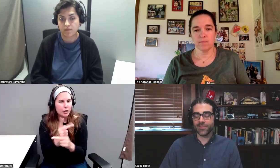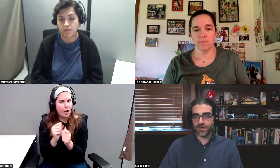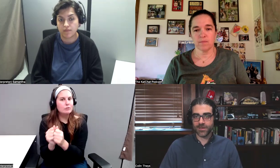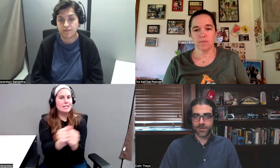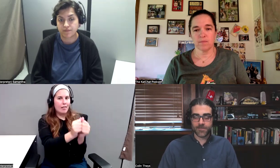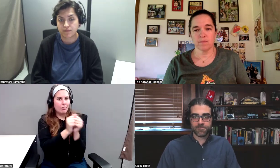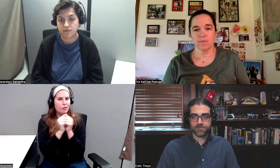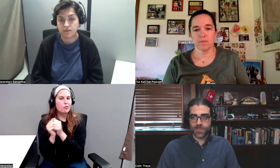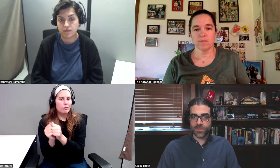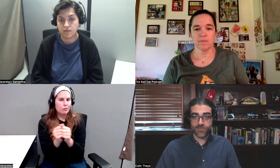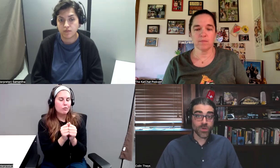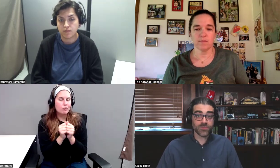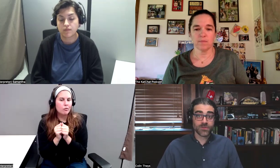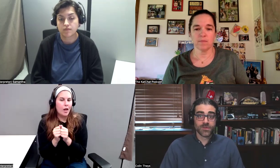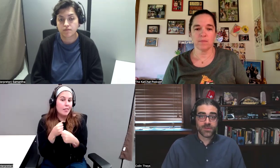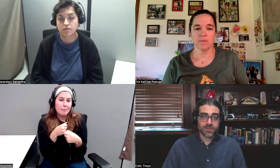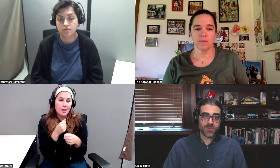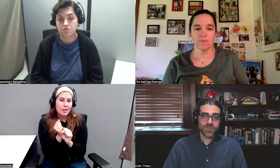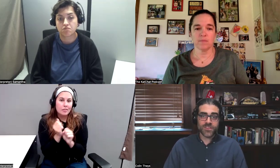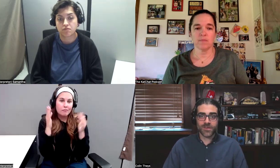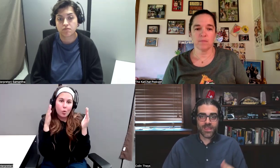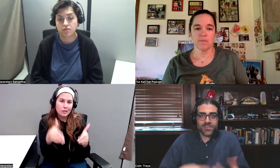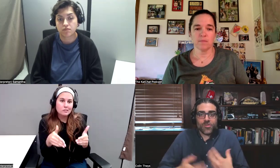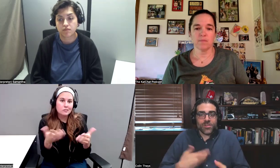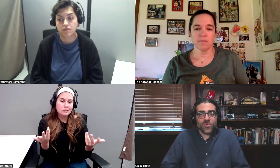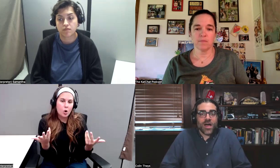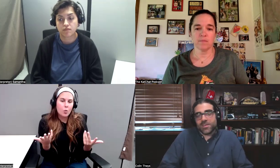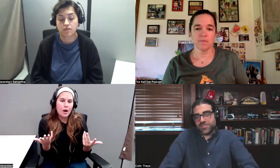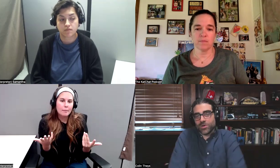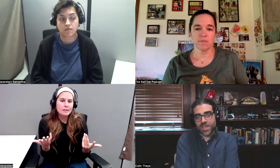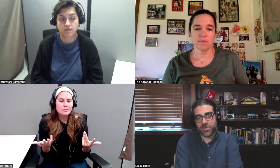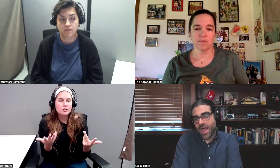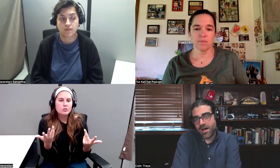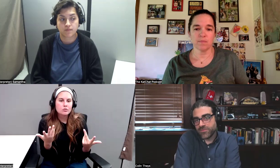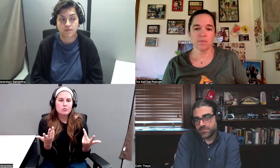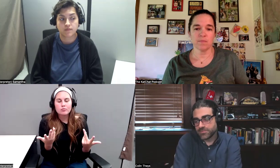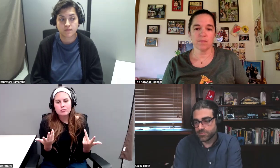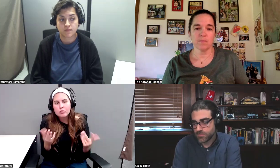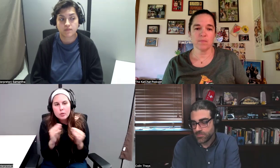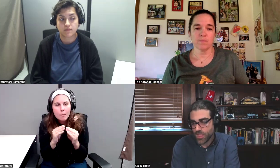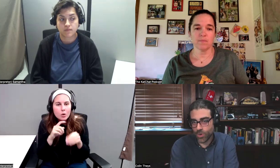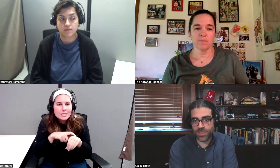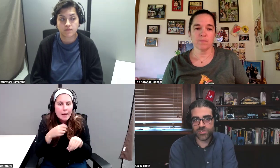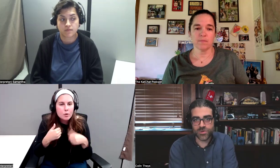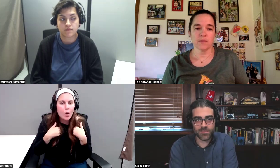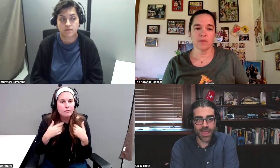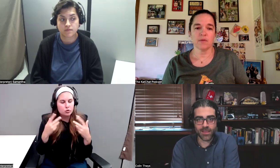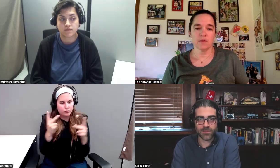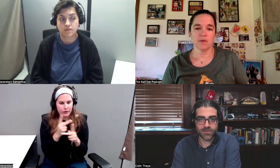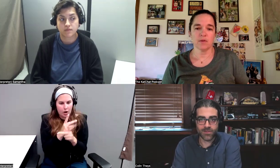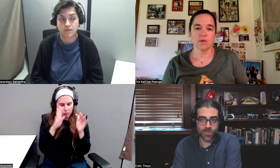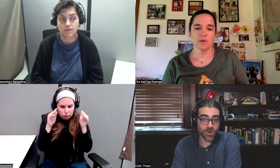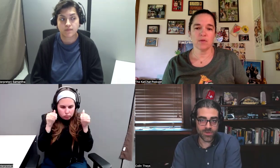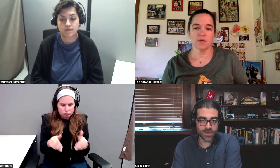that the focus. So it's an iterative process, and the more time you have, the more attention you can